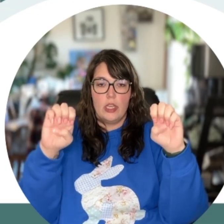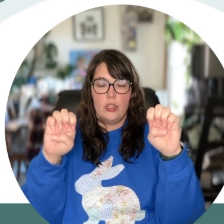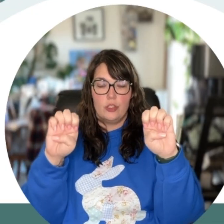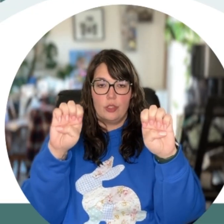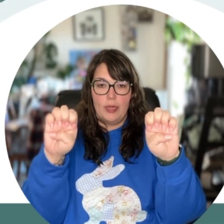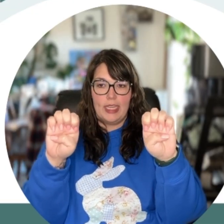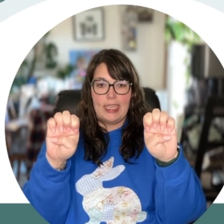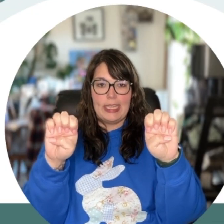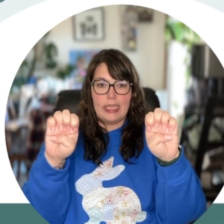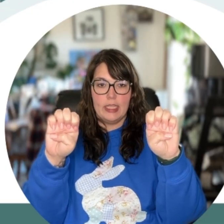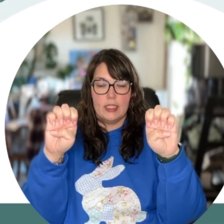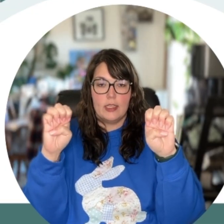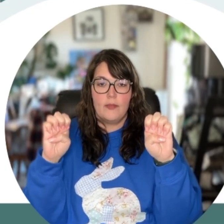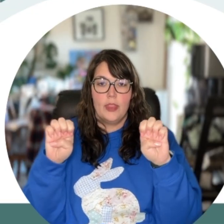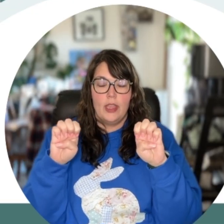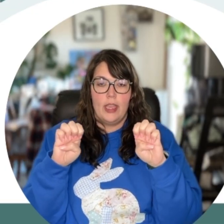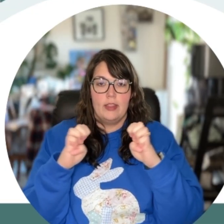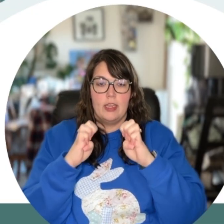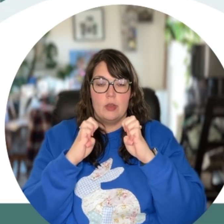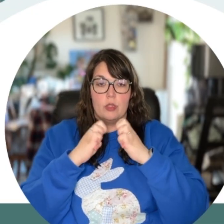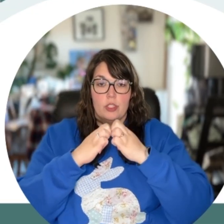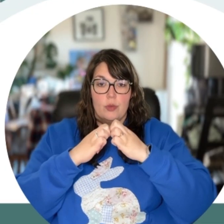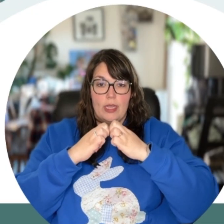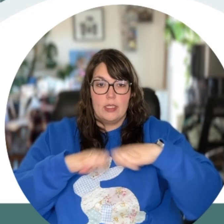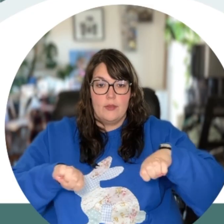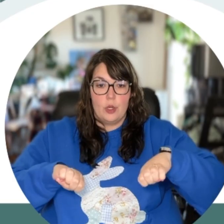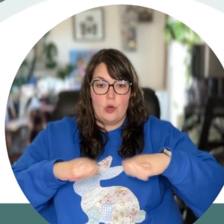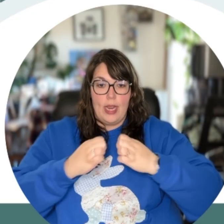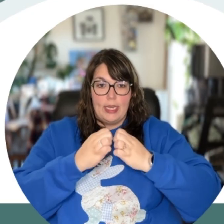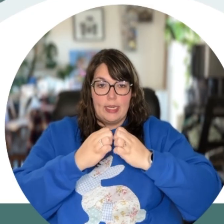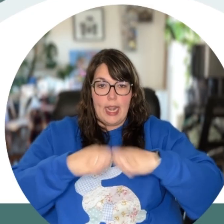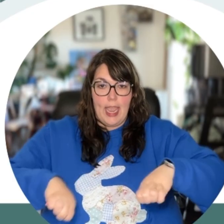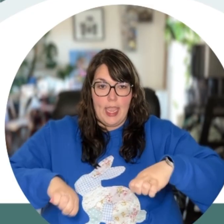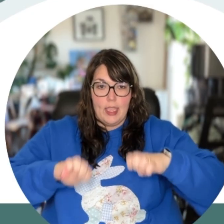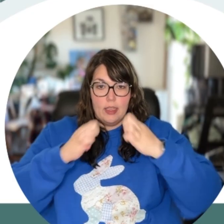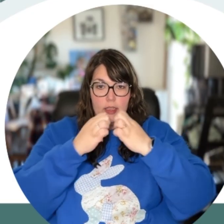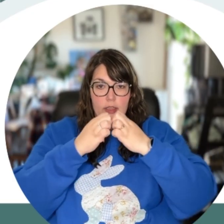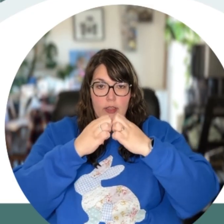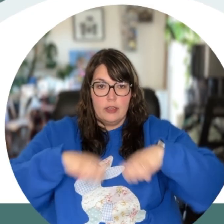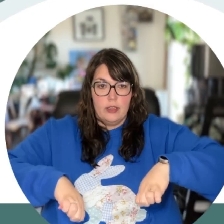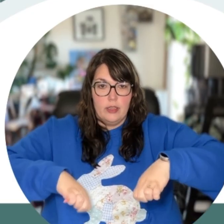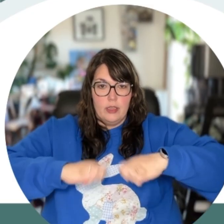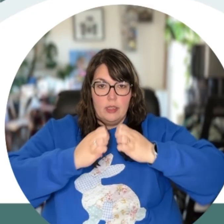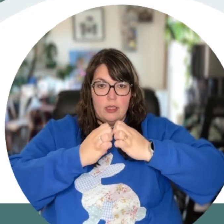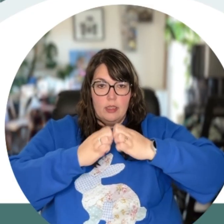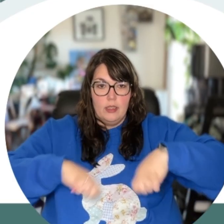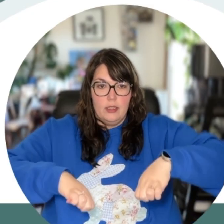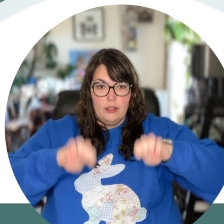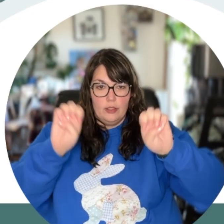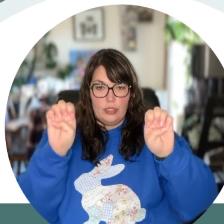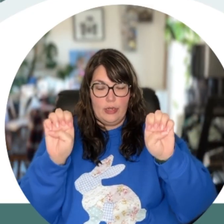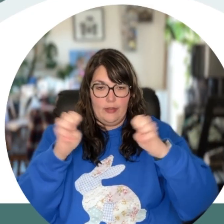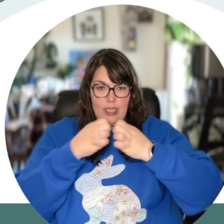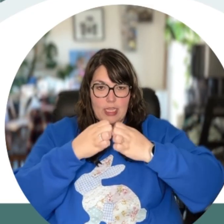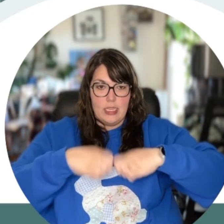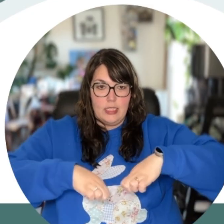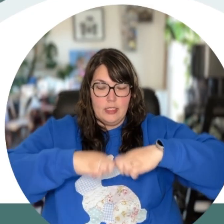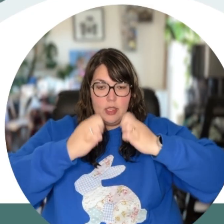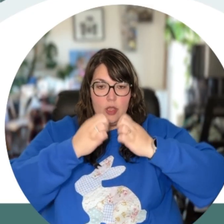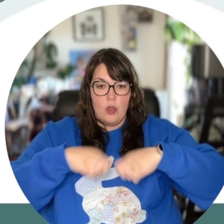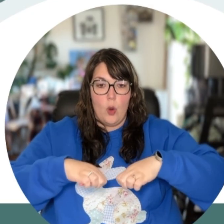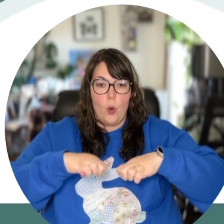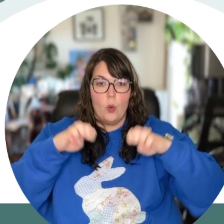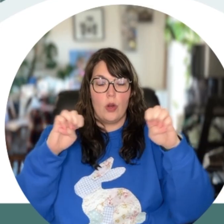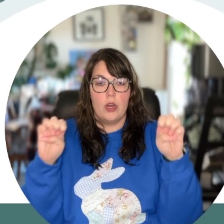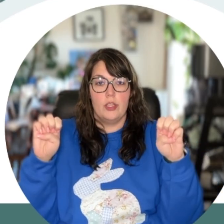this. So you'll make E's, and then you can do it as if you're cracking an egg. So you have the